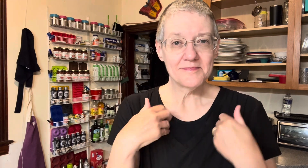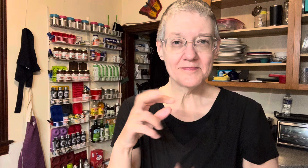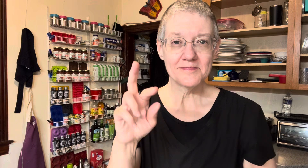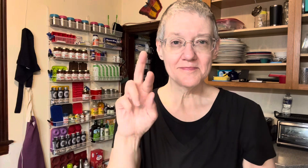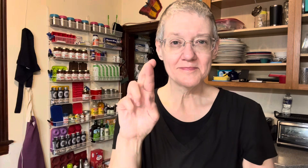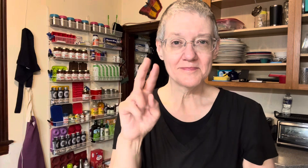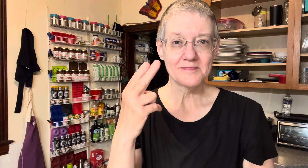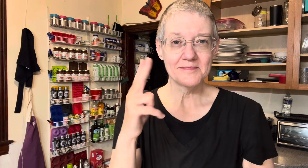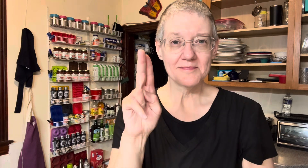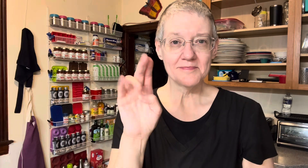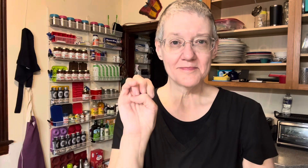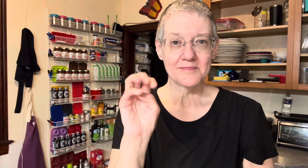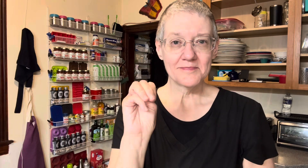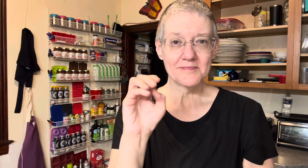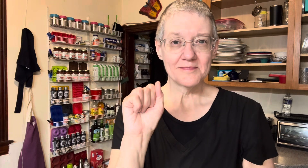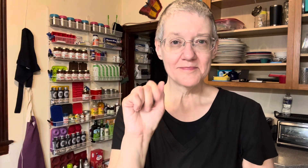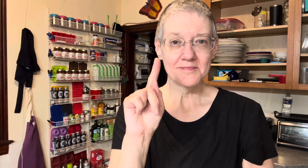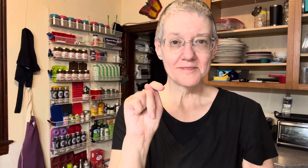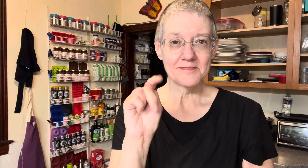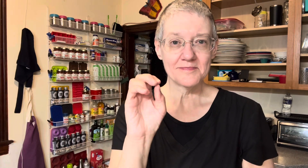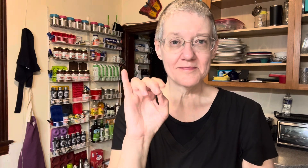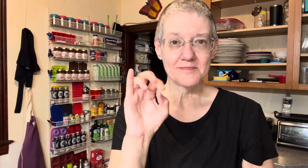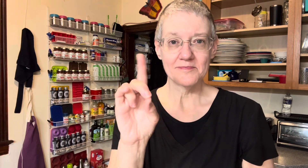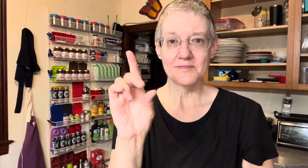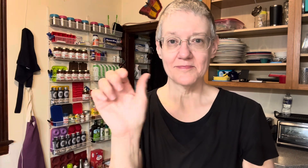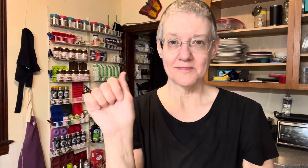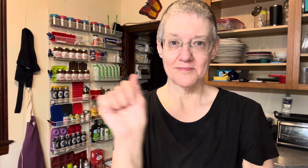Now I have rheumatoid arthritis,